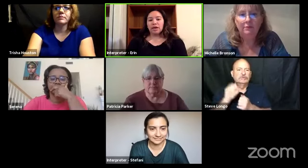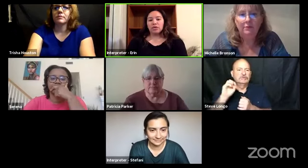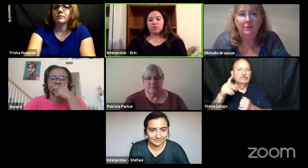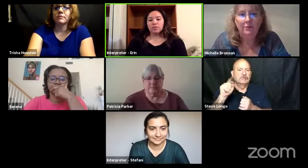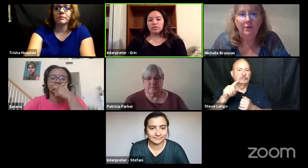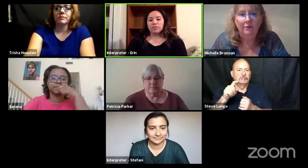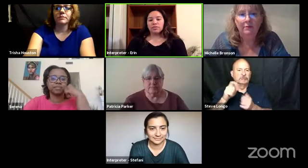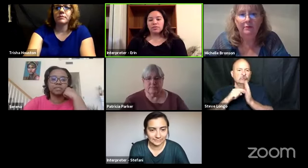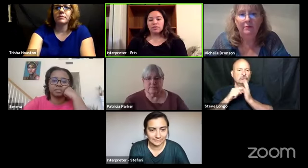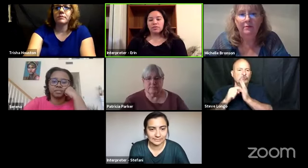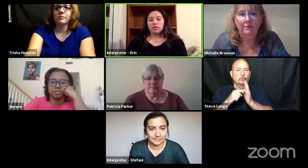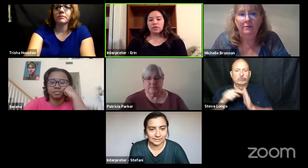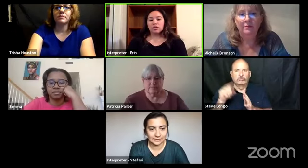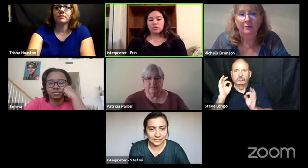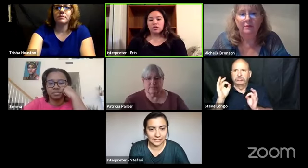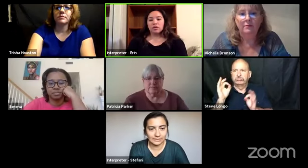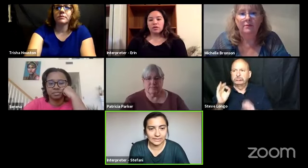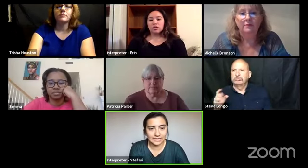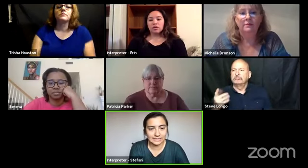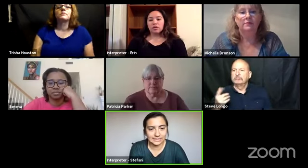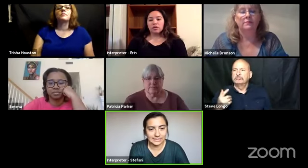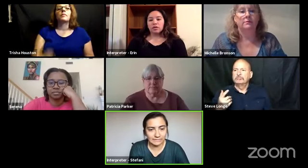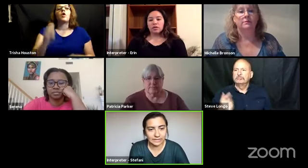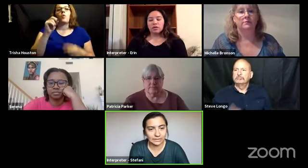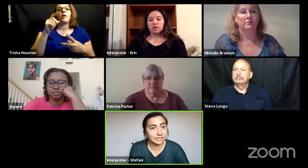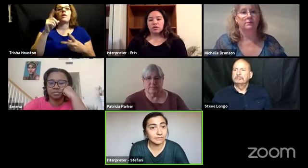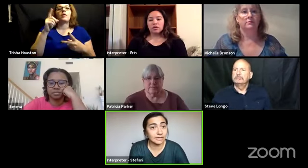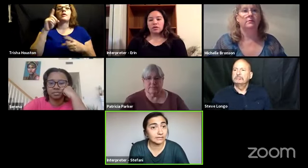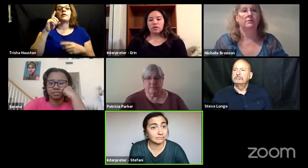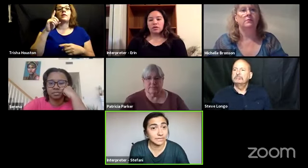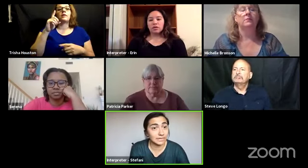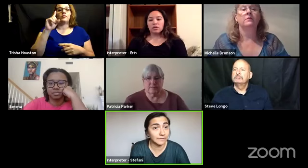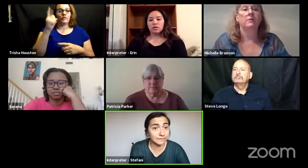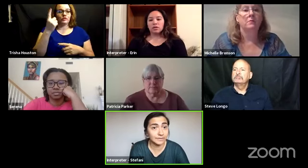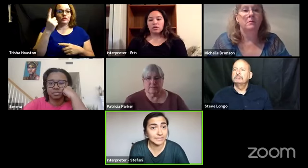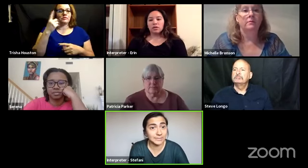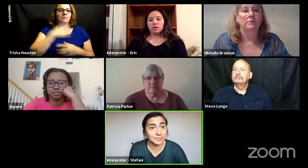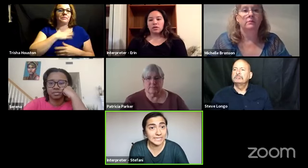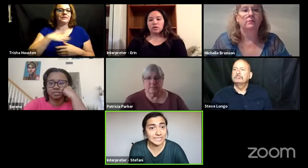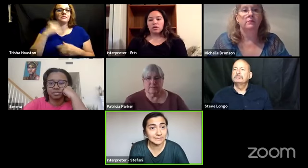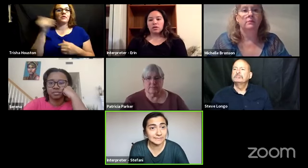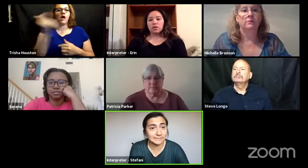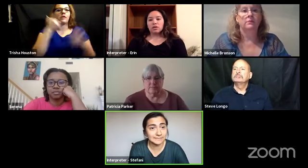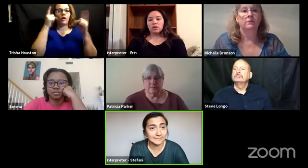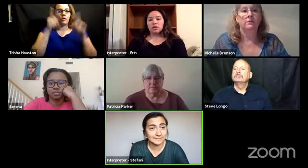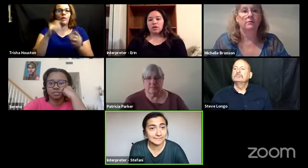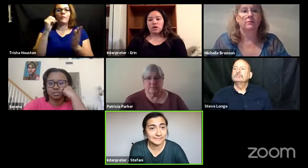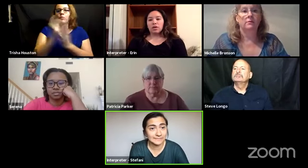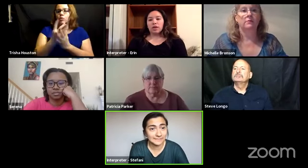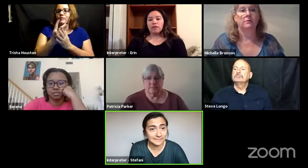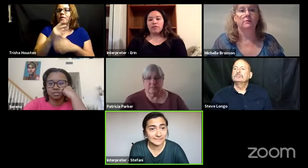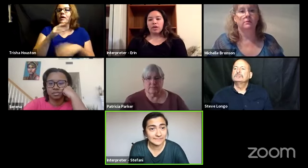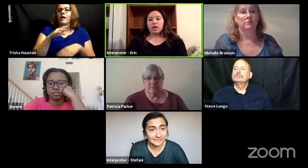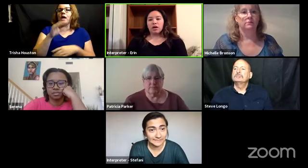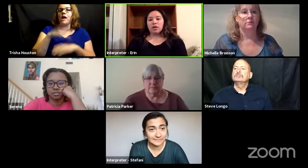now. All right, and this is Steve. I think let's go ahead and take a vote for the September minutes. Okay. If we can,